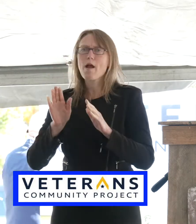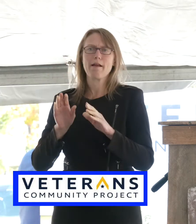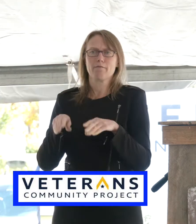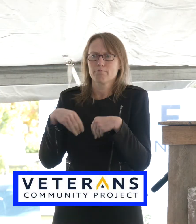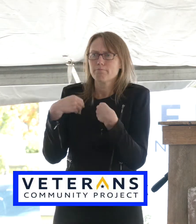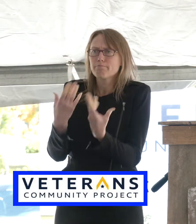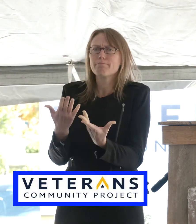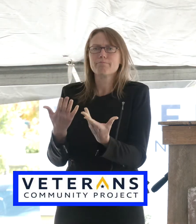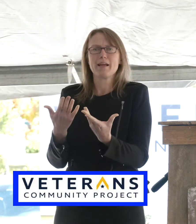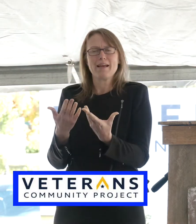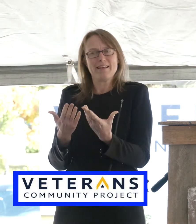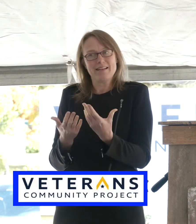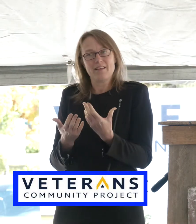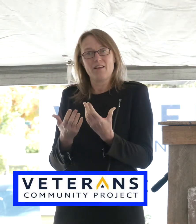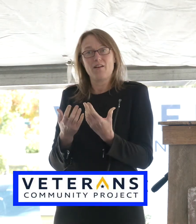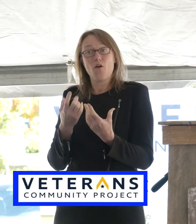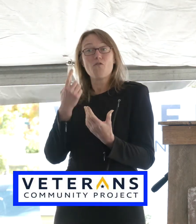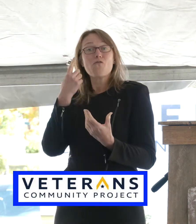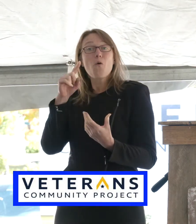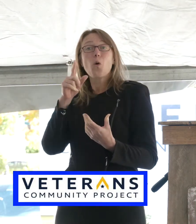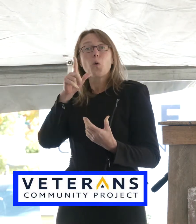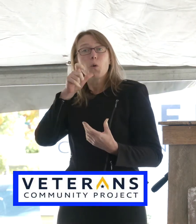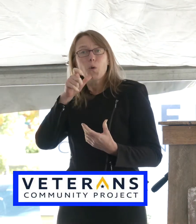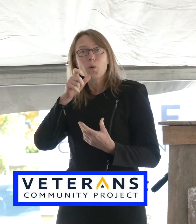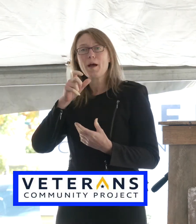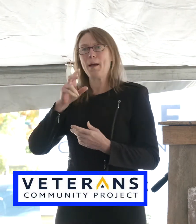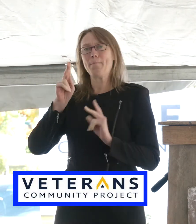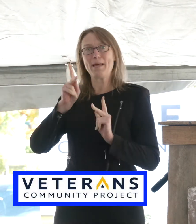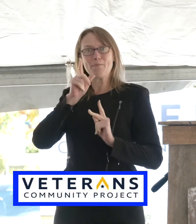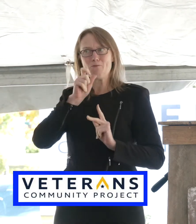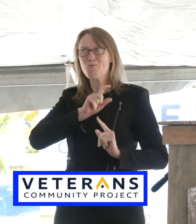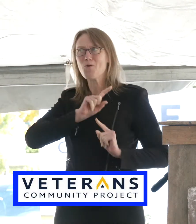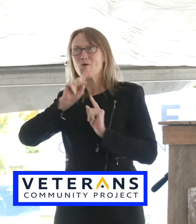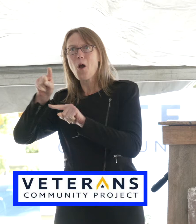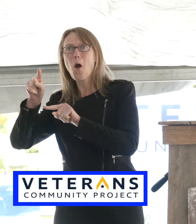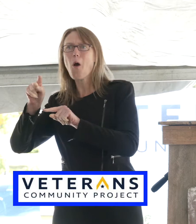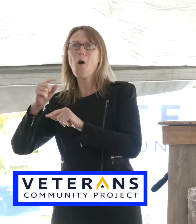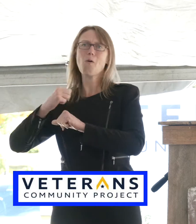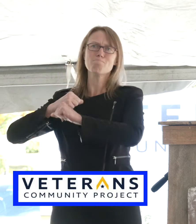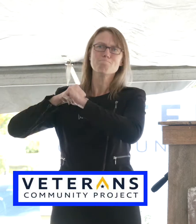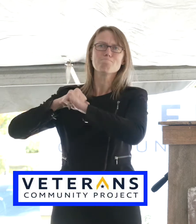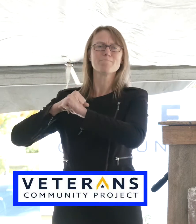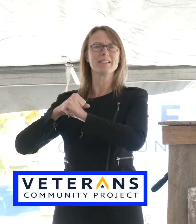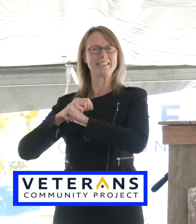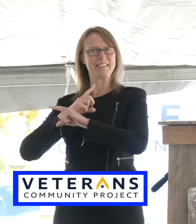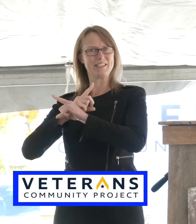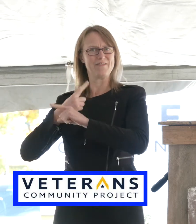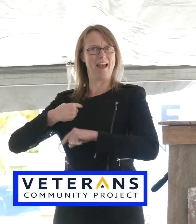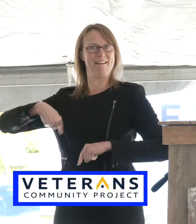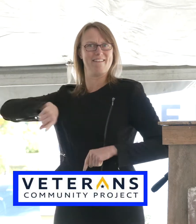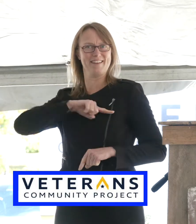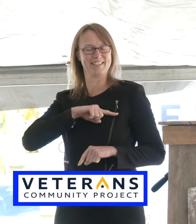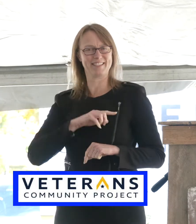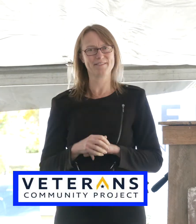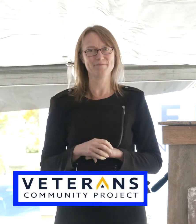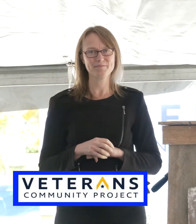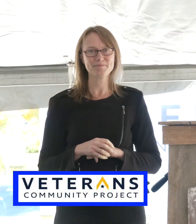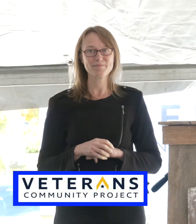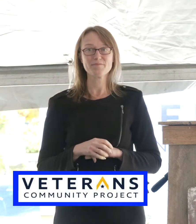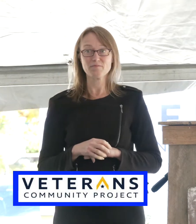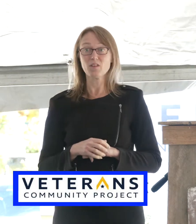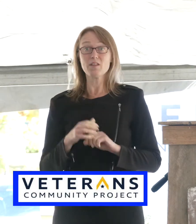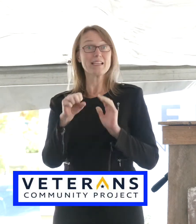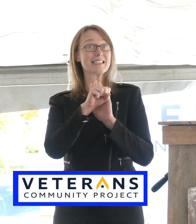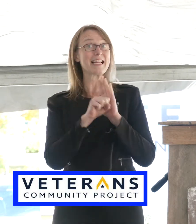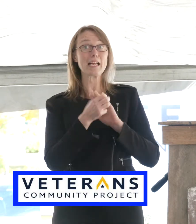us. As a public servant for a great state of Missouri, for the most of my